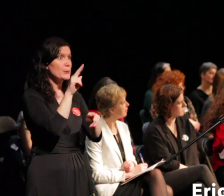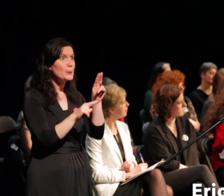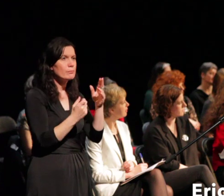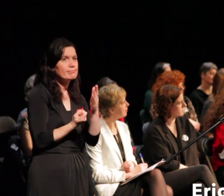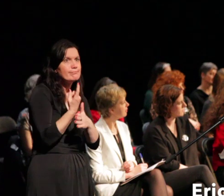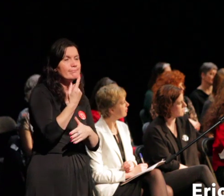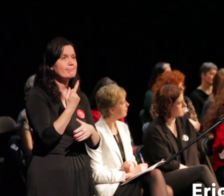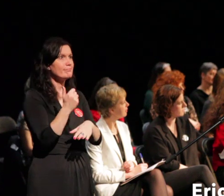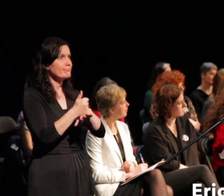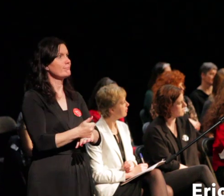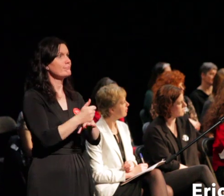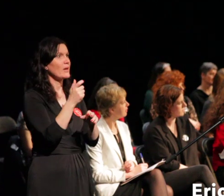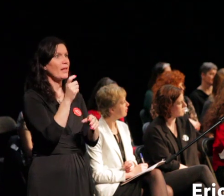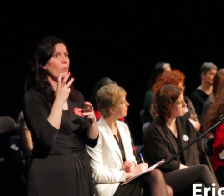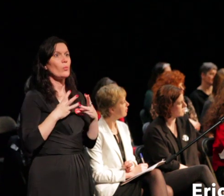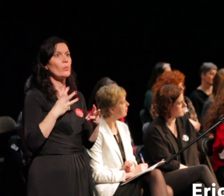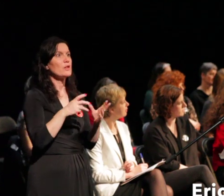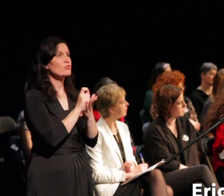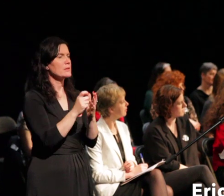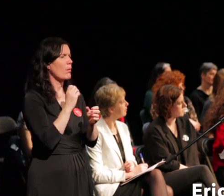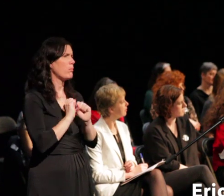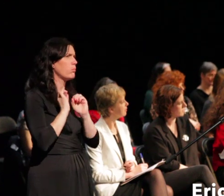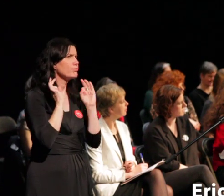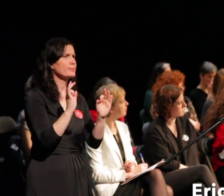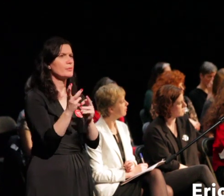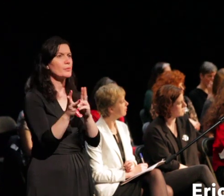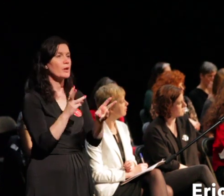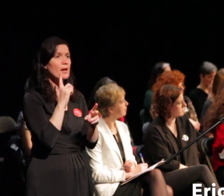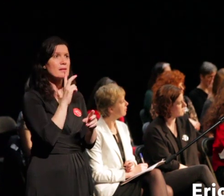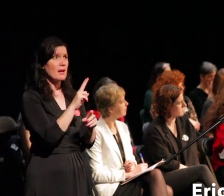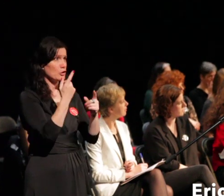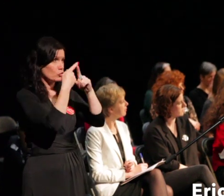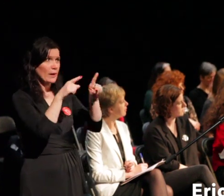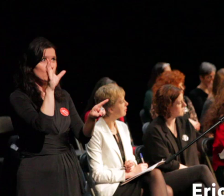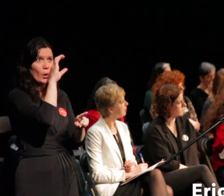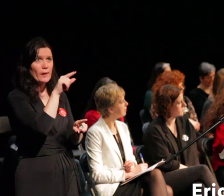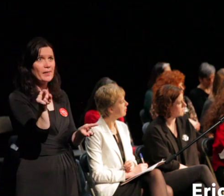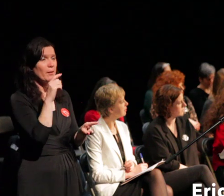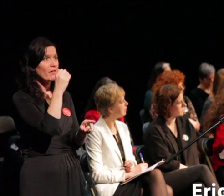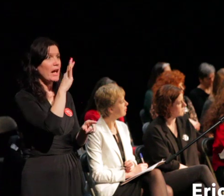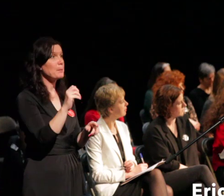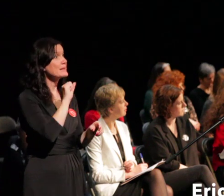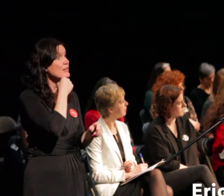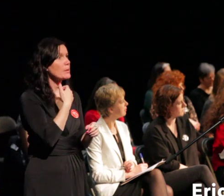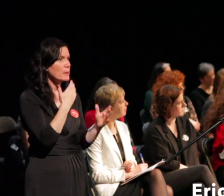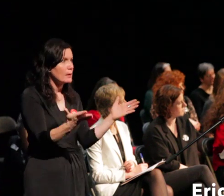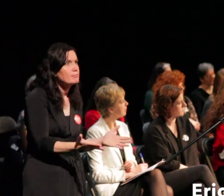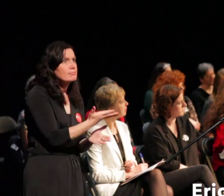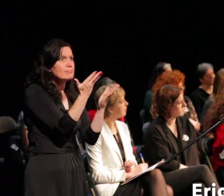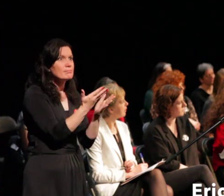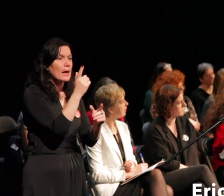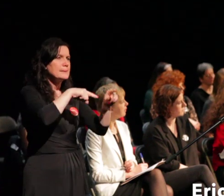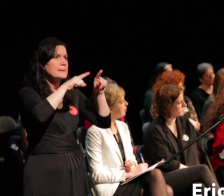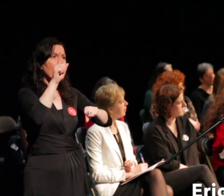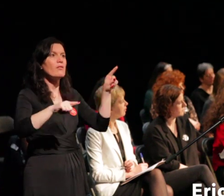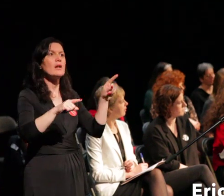Female writers making amazing work. These are not obscure places to look if the Abbey was serious about fostering and developing a diverse